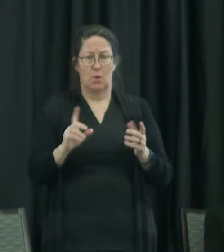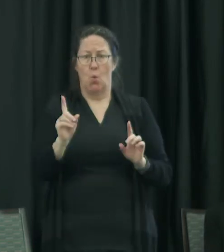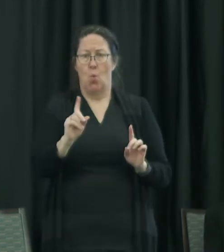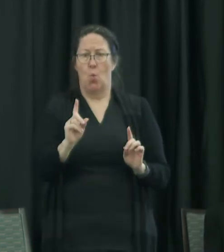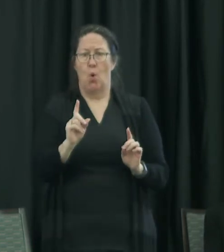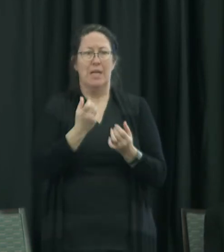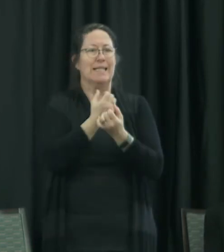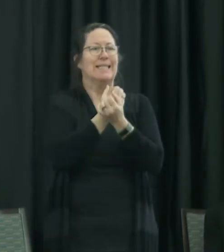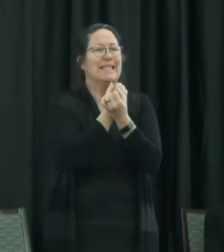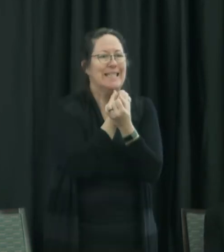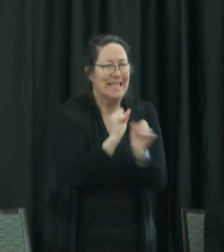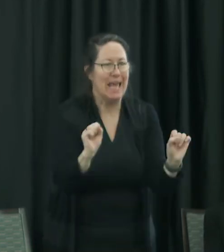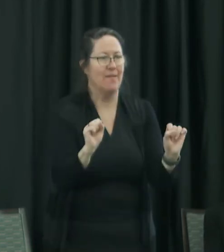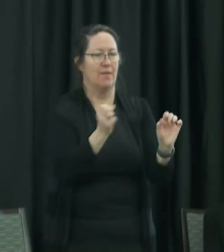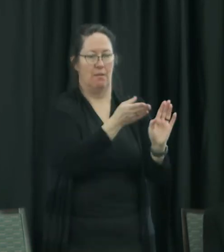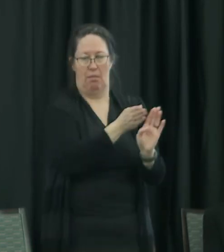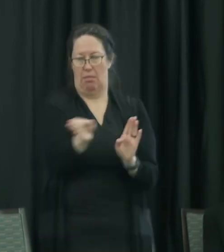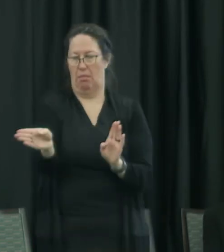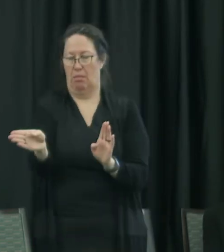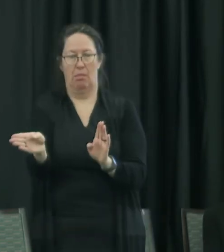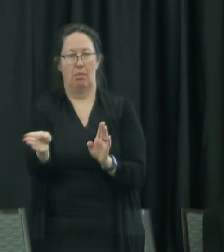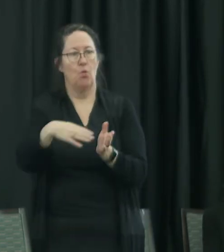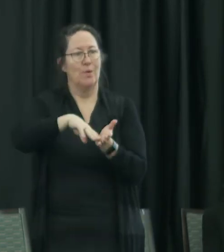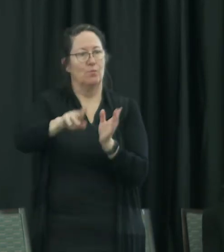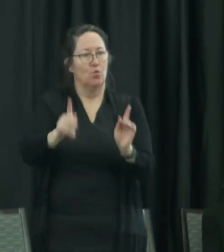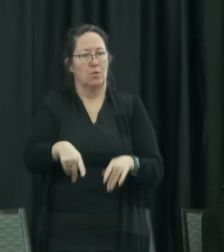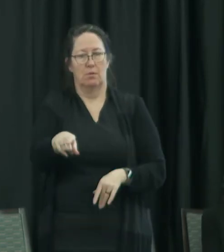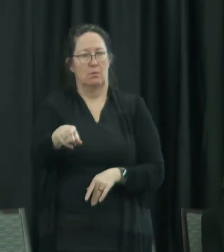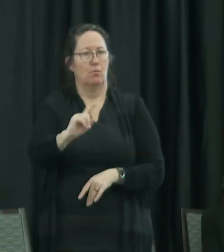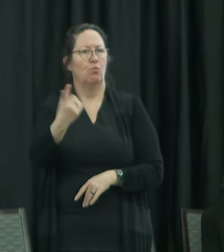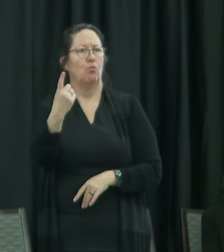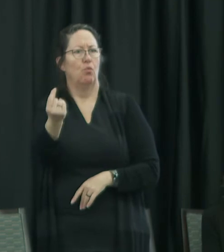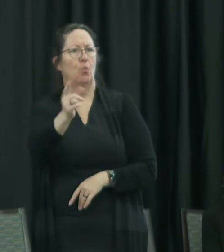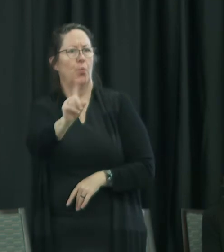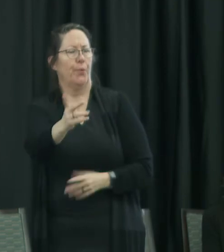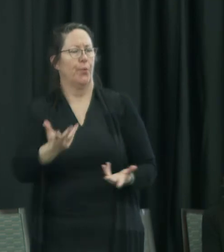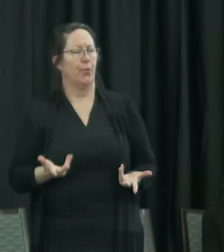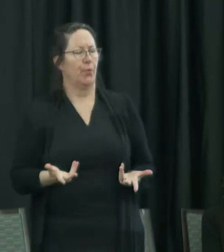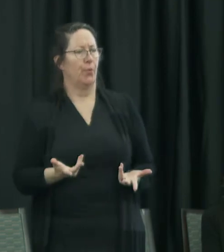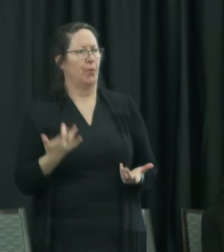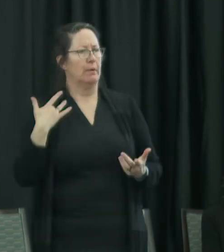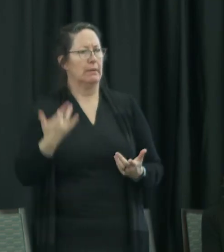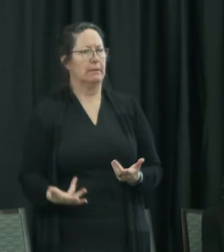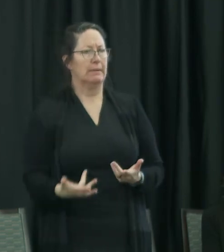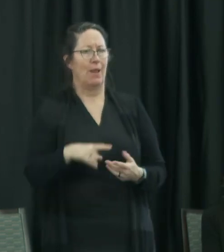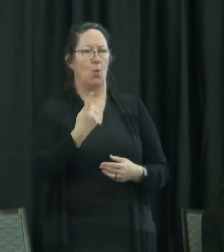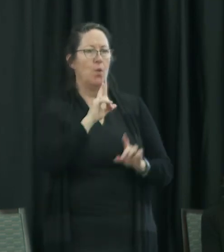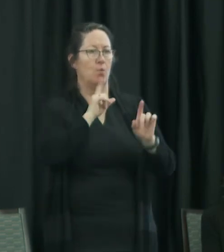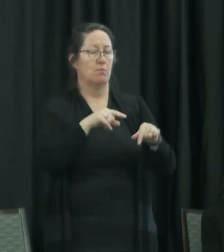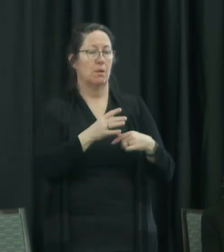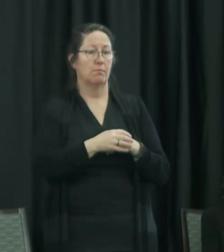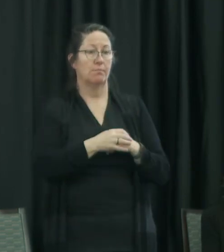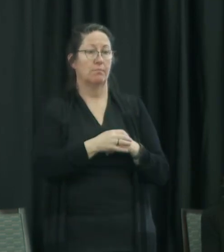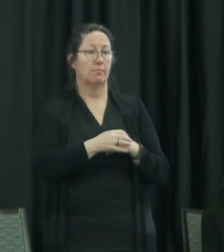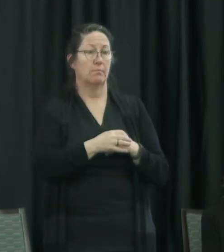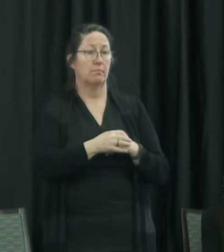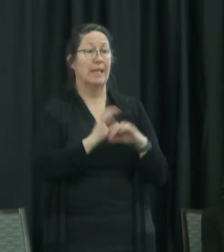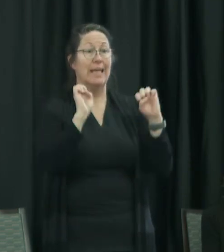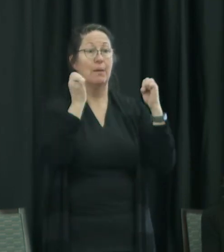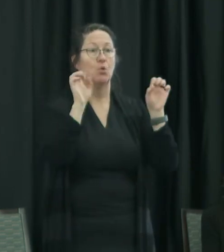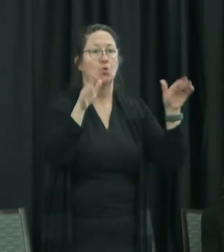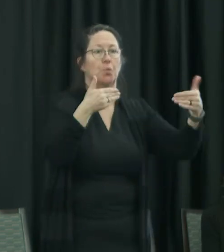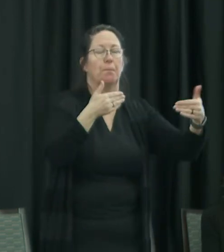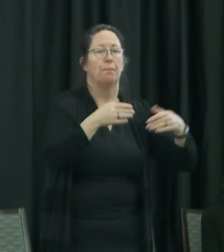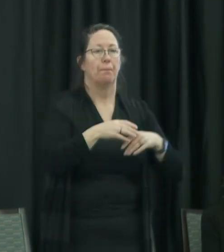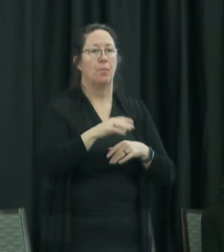can I safely divert or discharge this person to? Oftentimes, the only answer to that question is the emergency